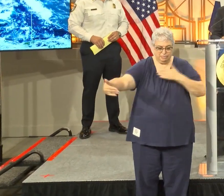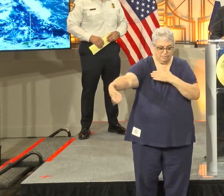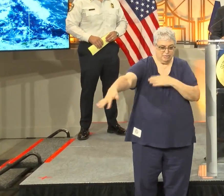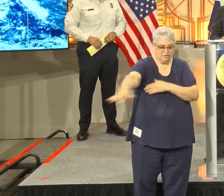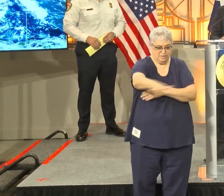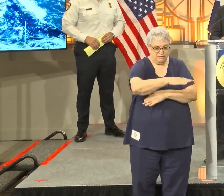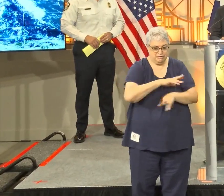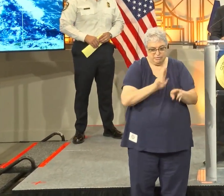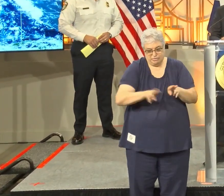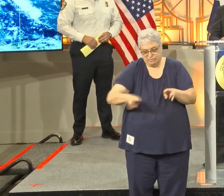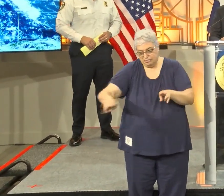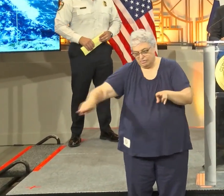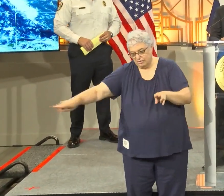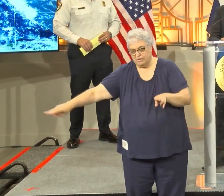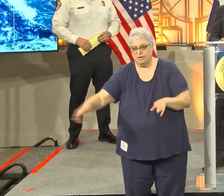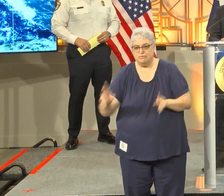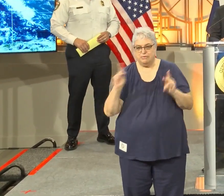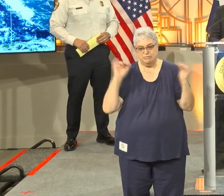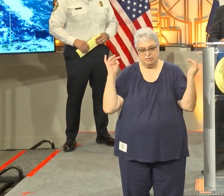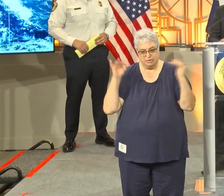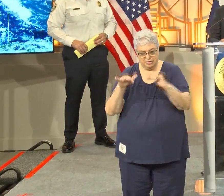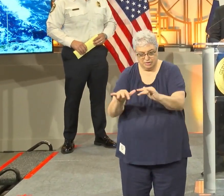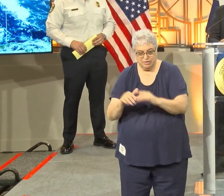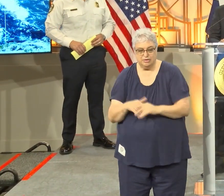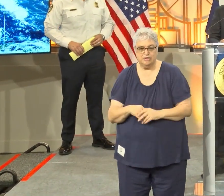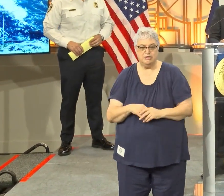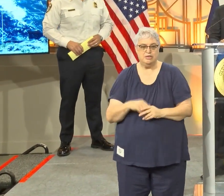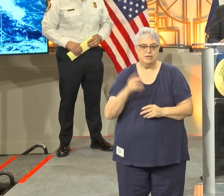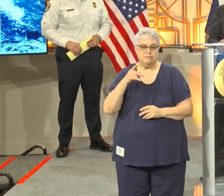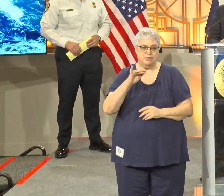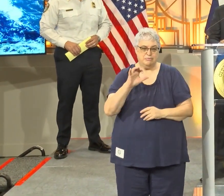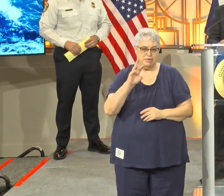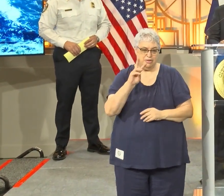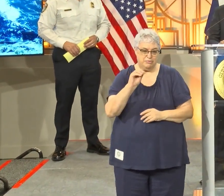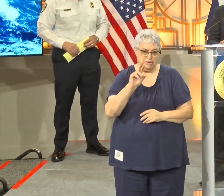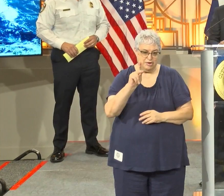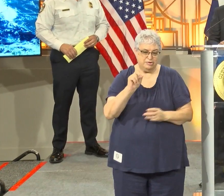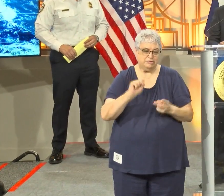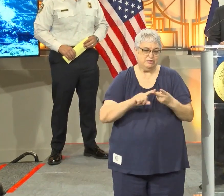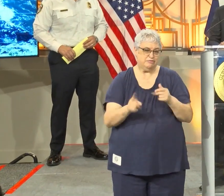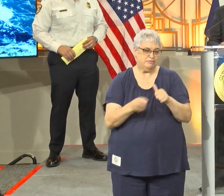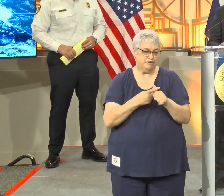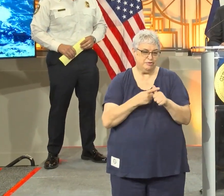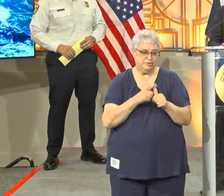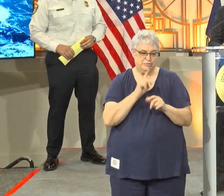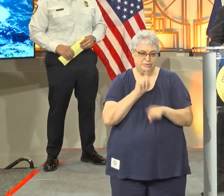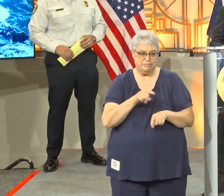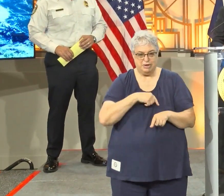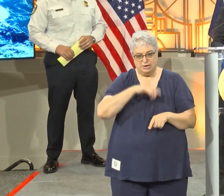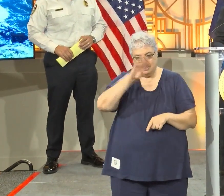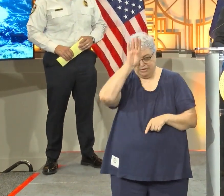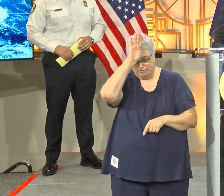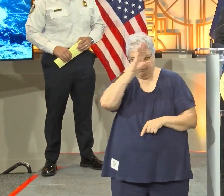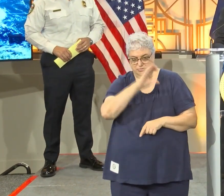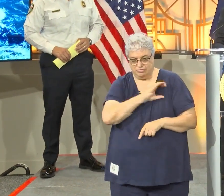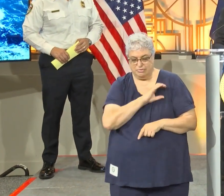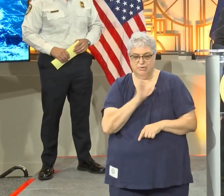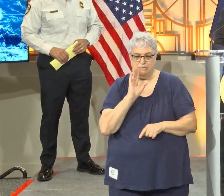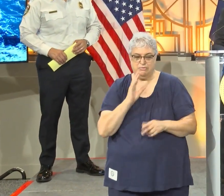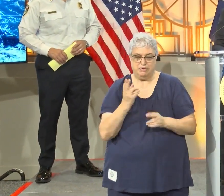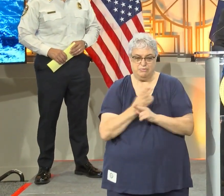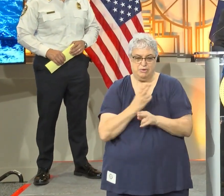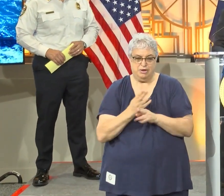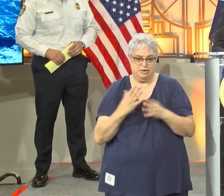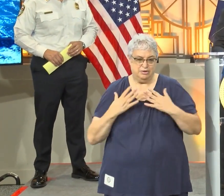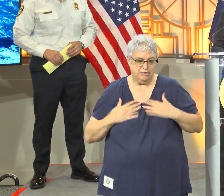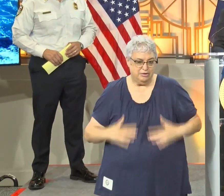where people gather. Our first responders and public works employees will be wearing their PPE, personal protection equipment,